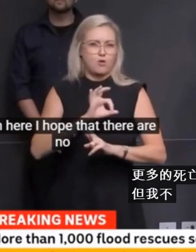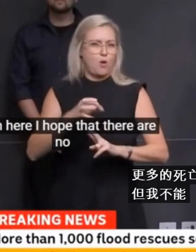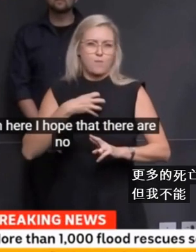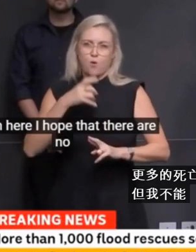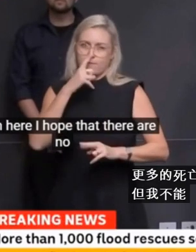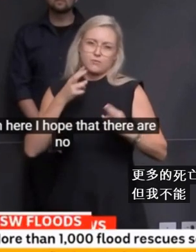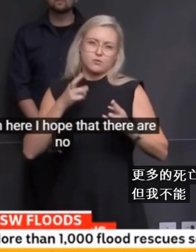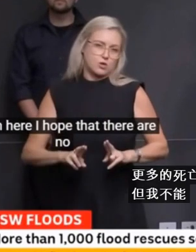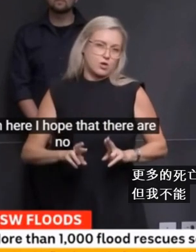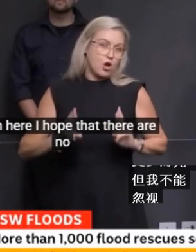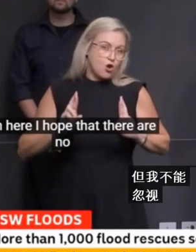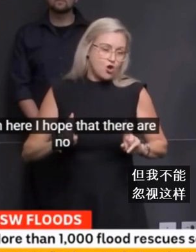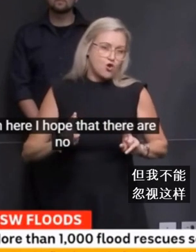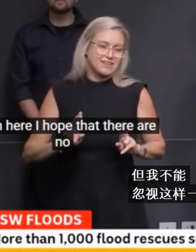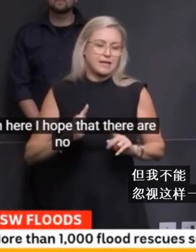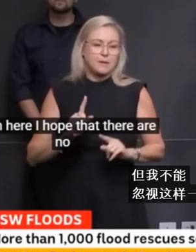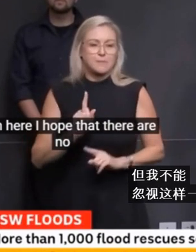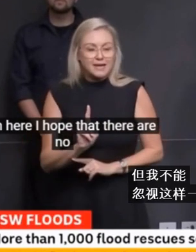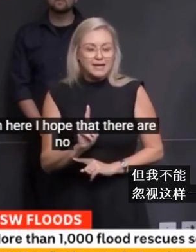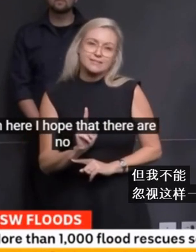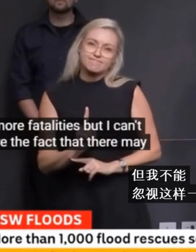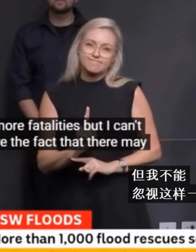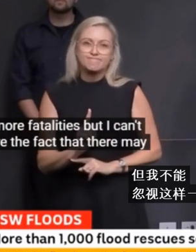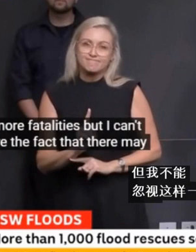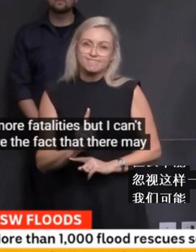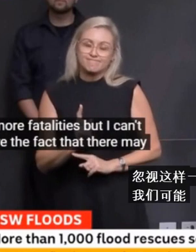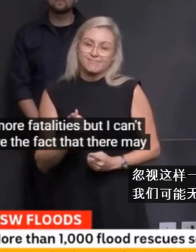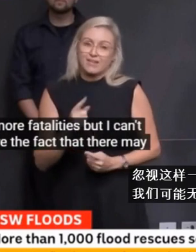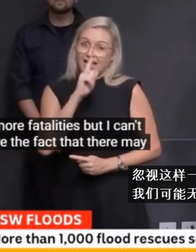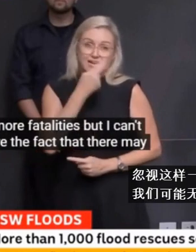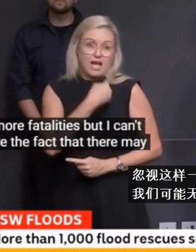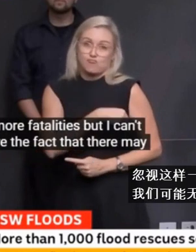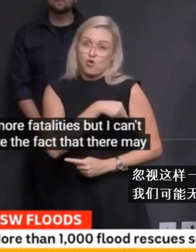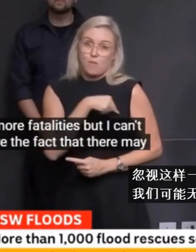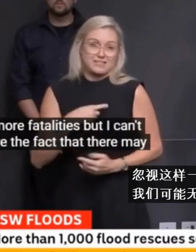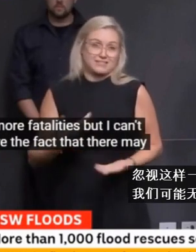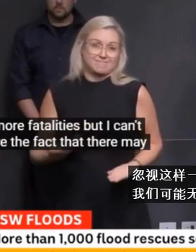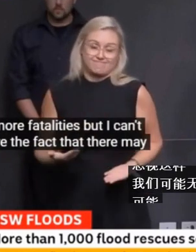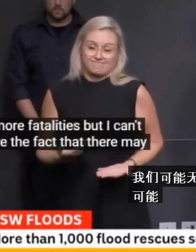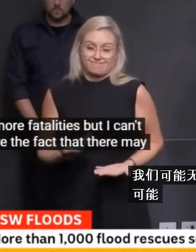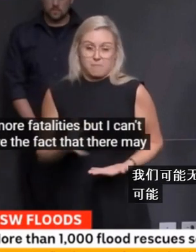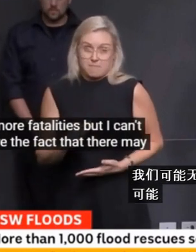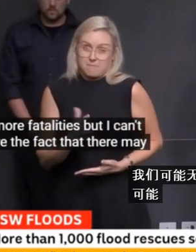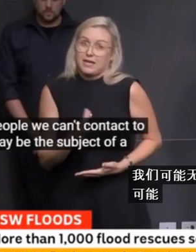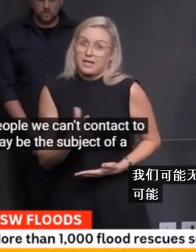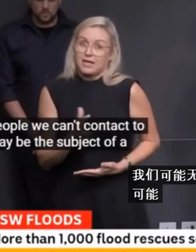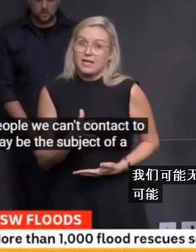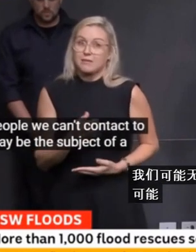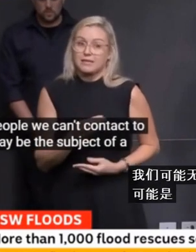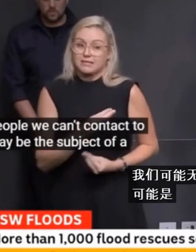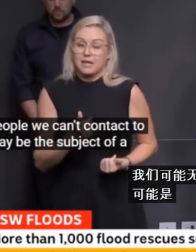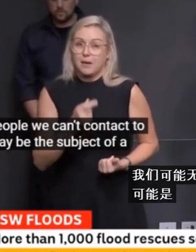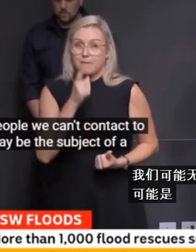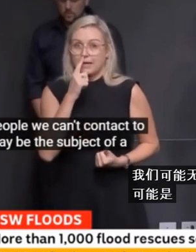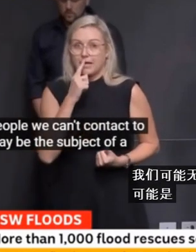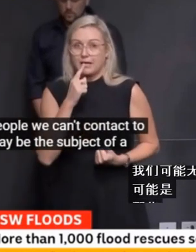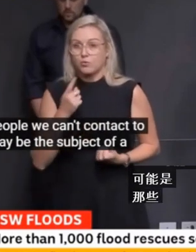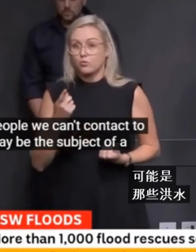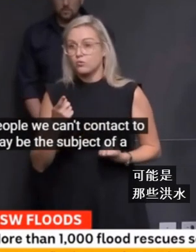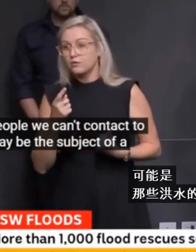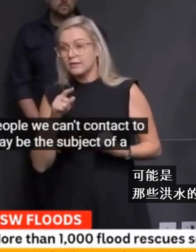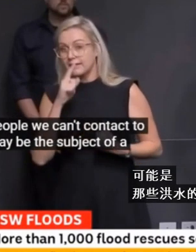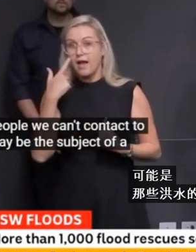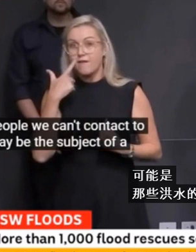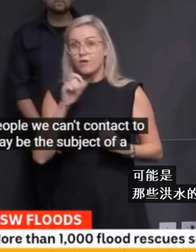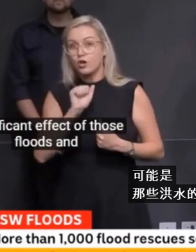I can't ignore the fact that there may be people we can't contact who may be the subject of